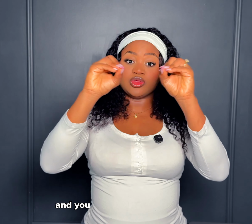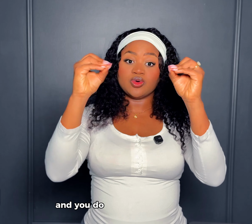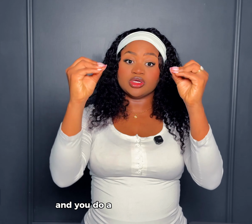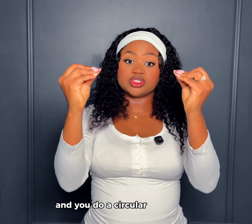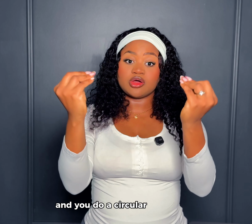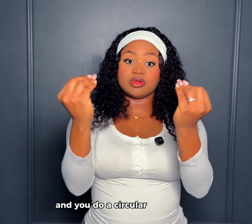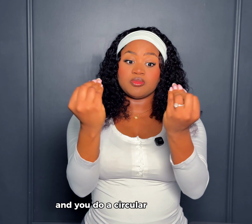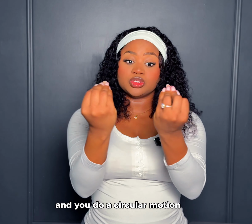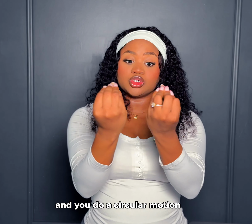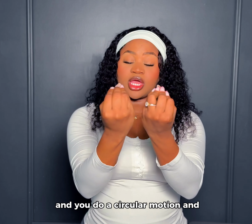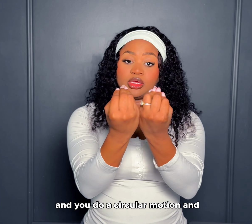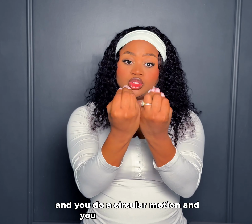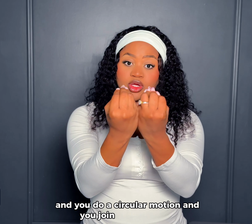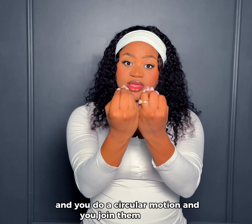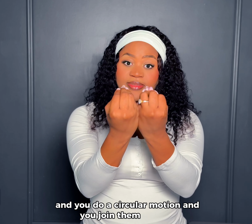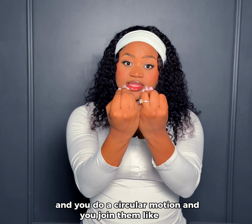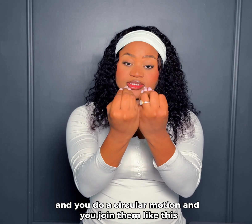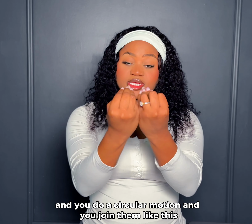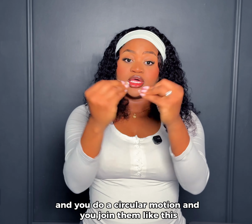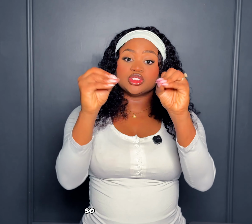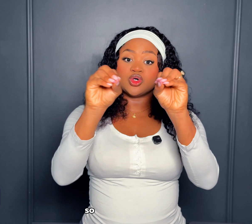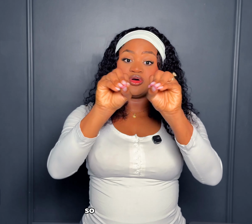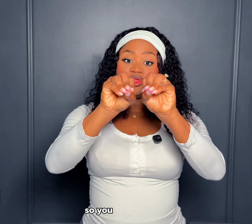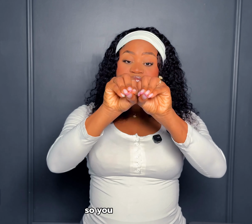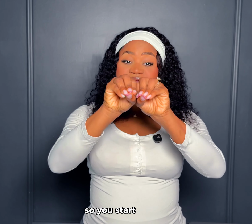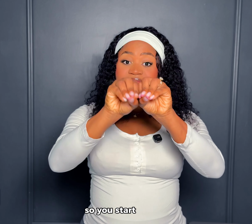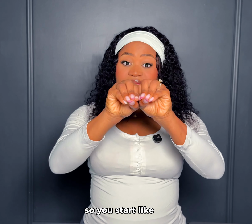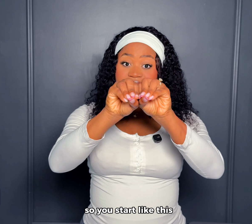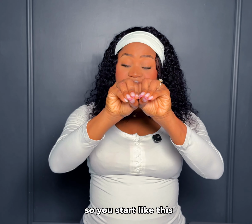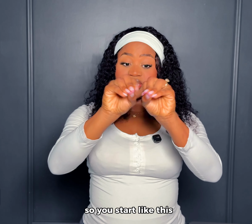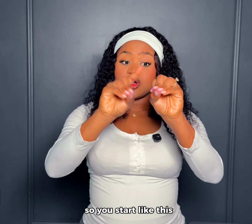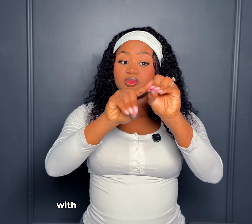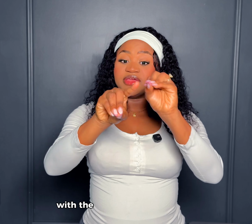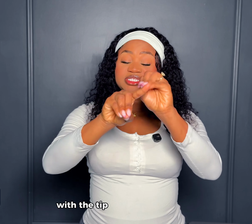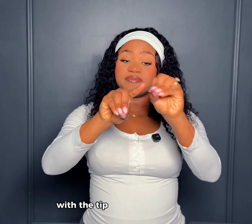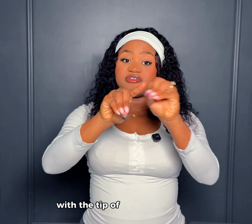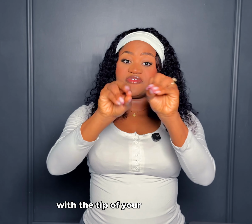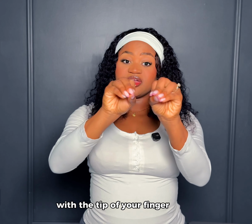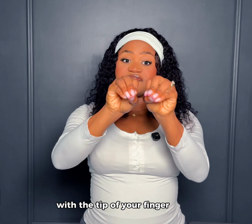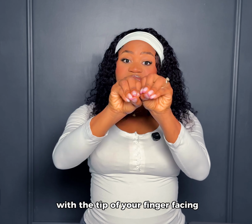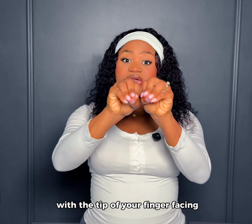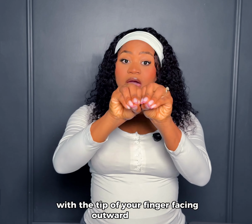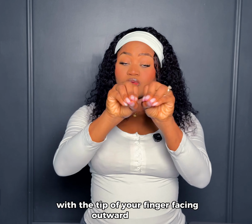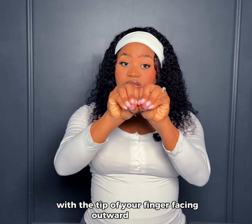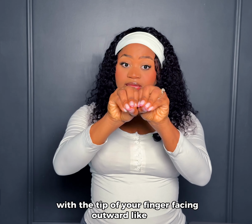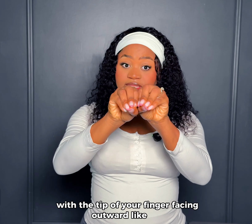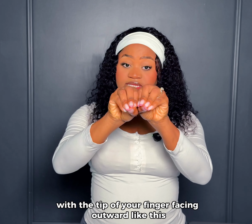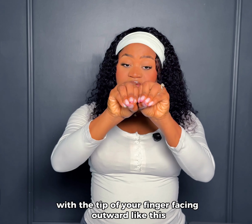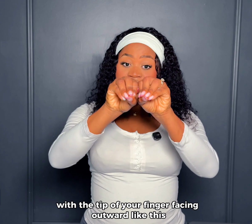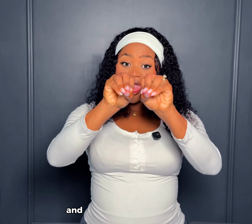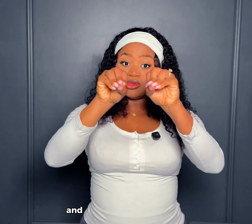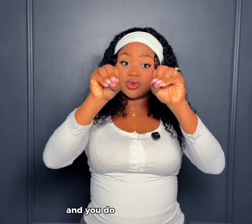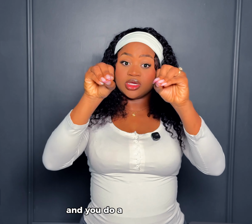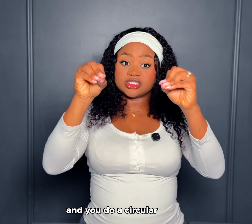do a circular motion and you join them like this. So you start like this with the tip of your finger facing outward like this and you do a